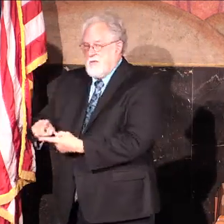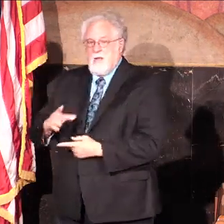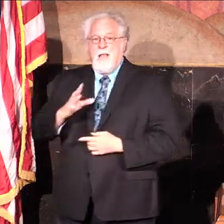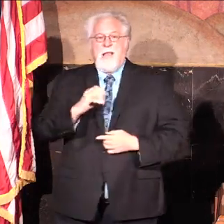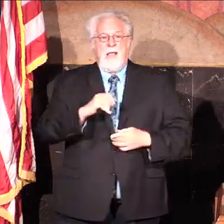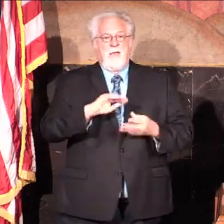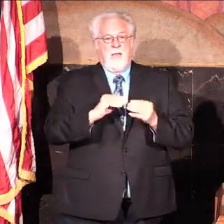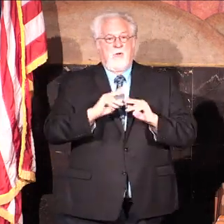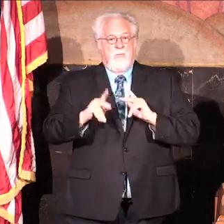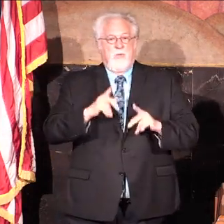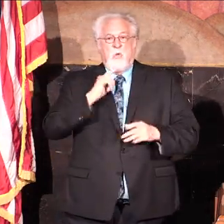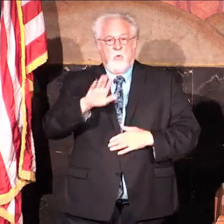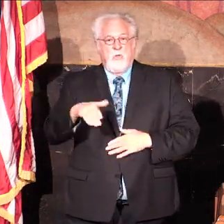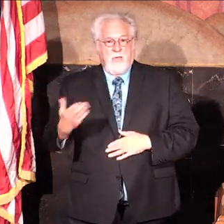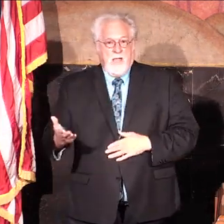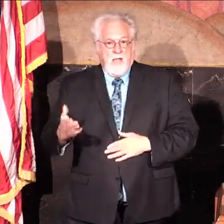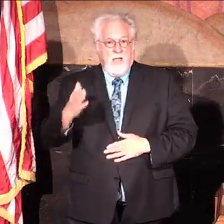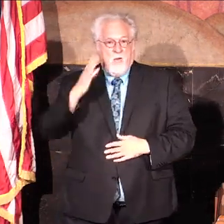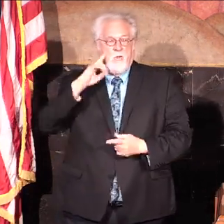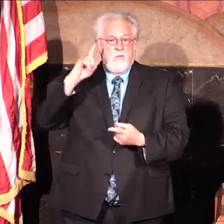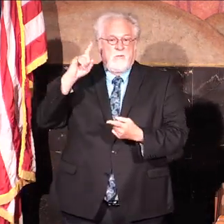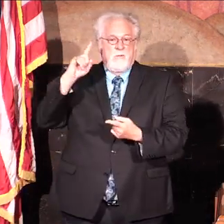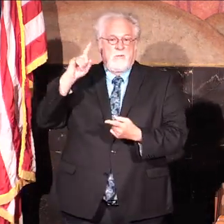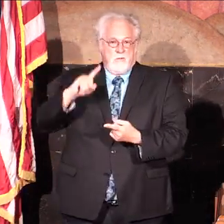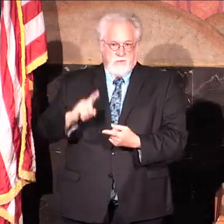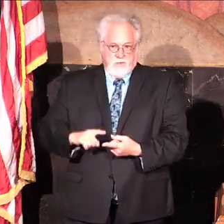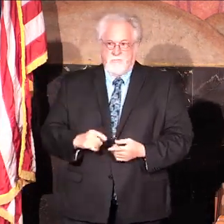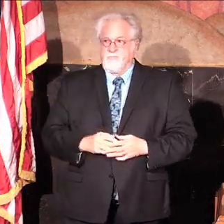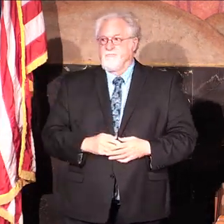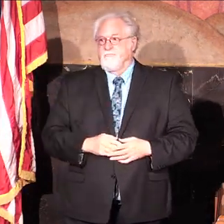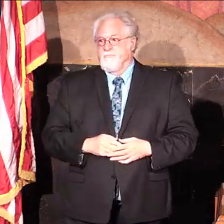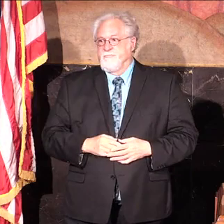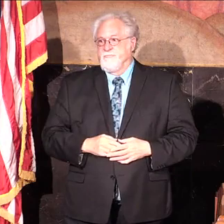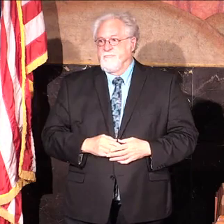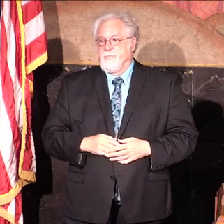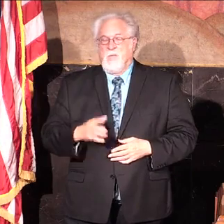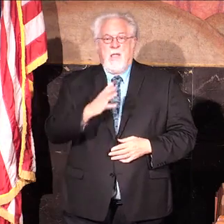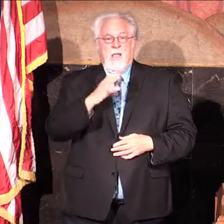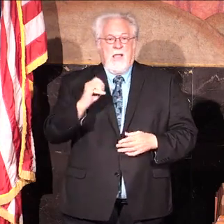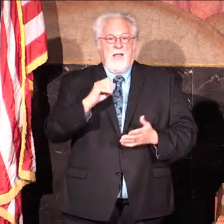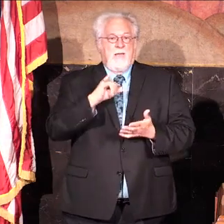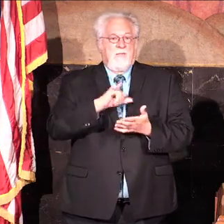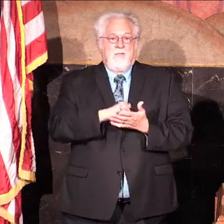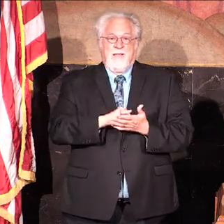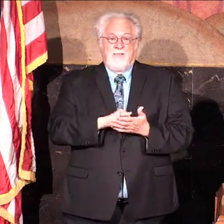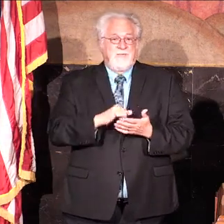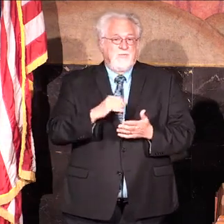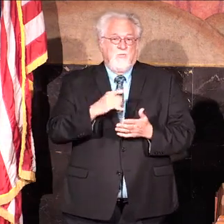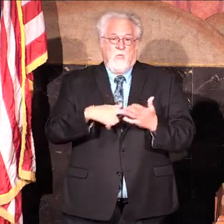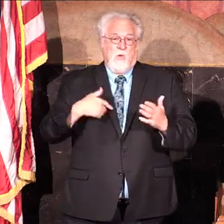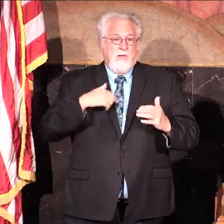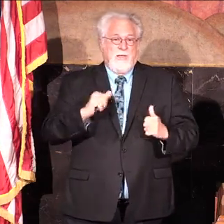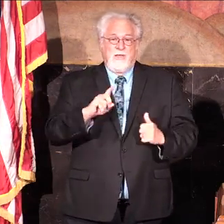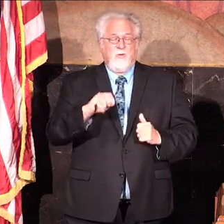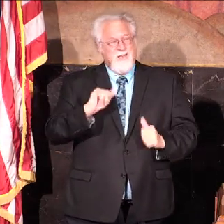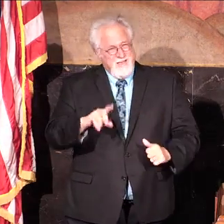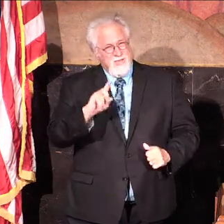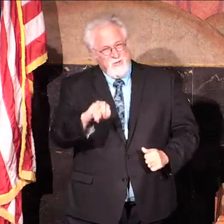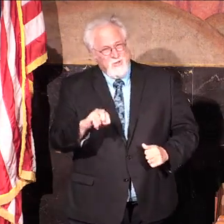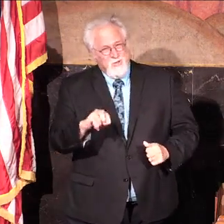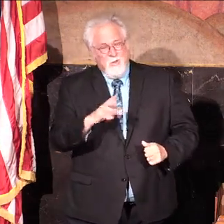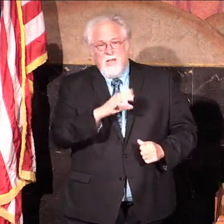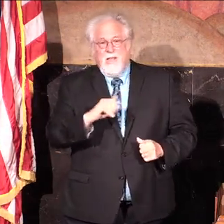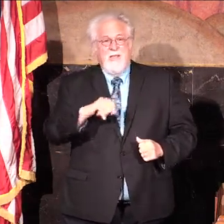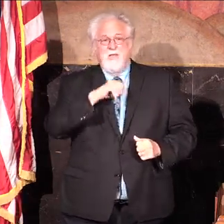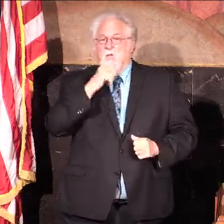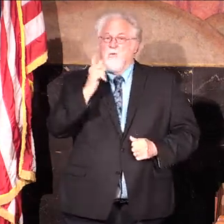and the number of people who die from COVID-19 will go down. And it's just the least that we can do. And we can do these things and